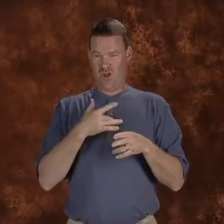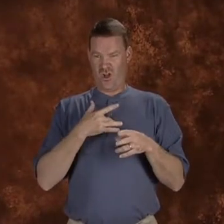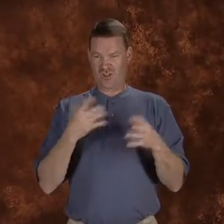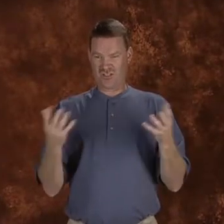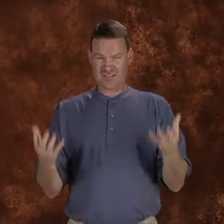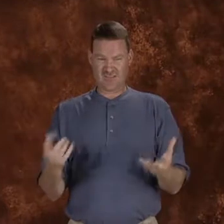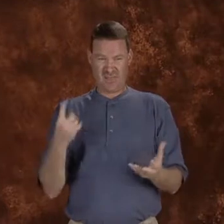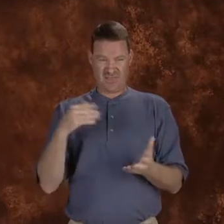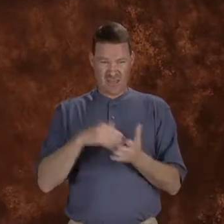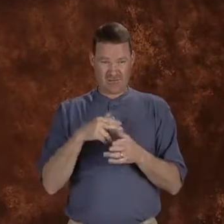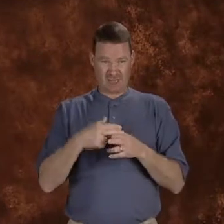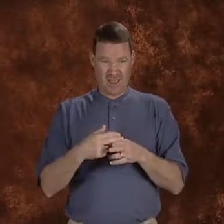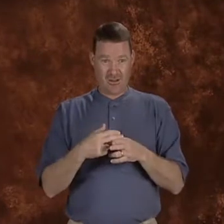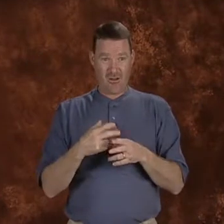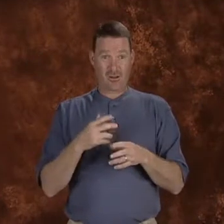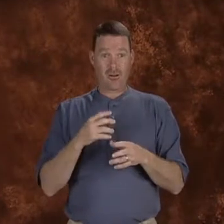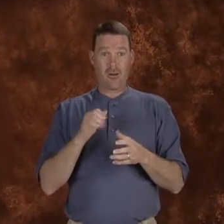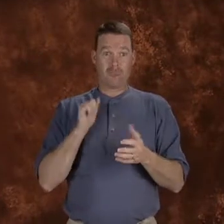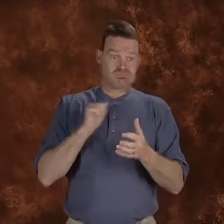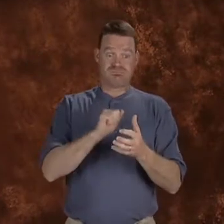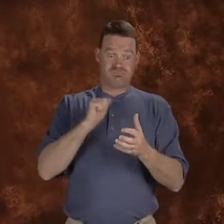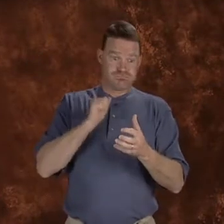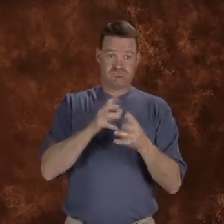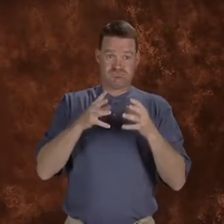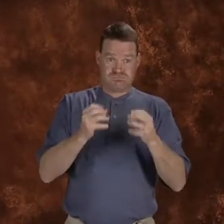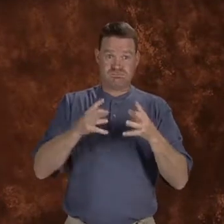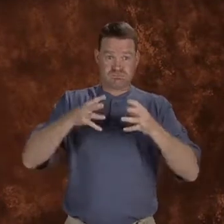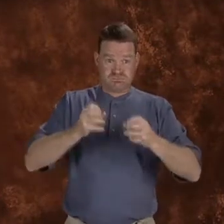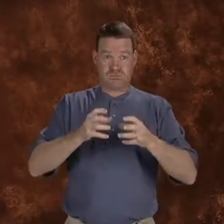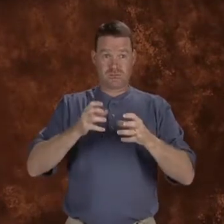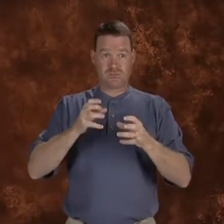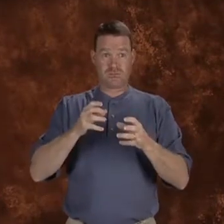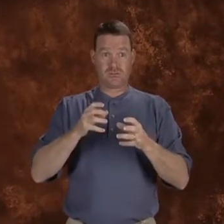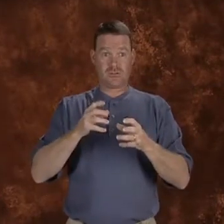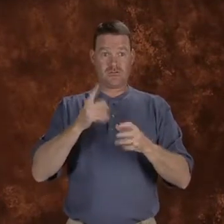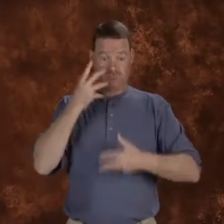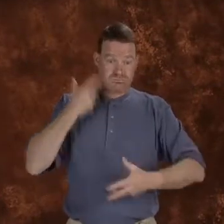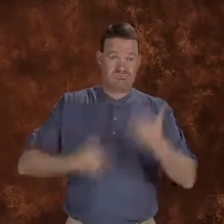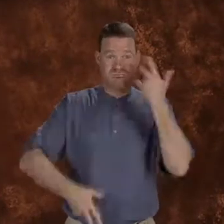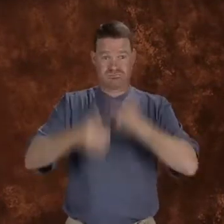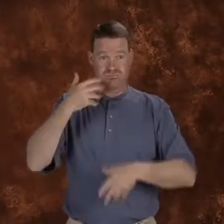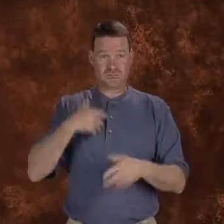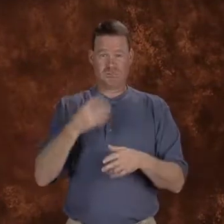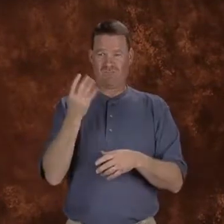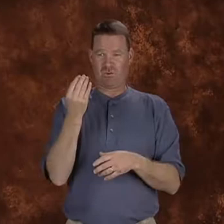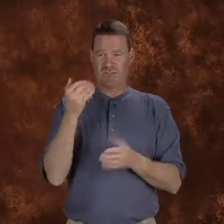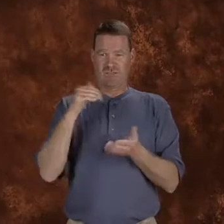Their heart is massive. It weighs around 1,000 pounds.